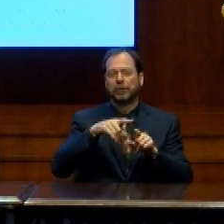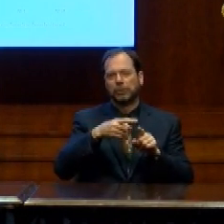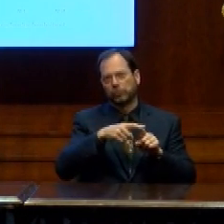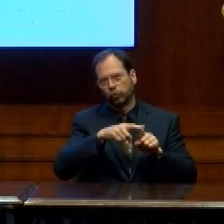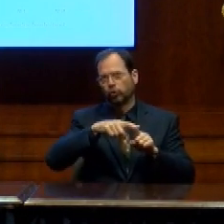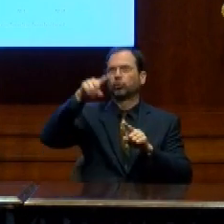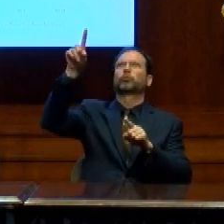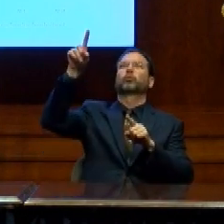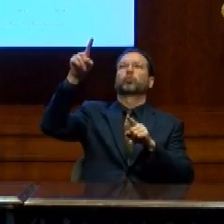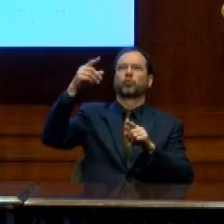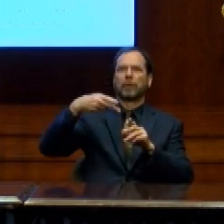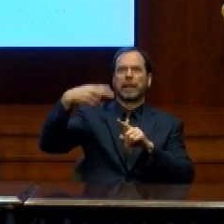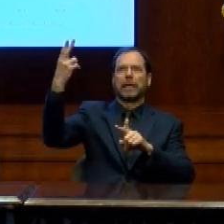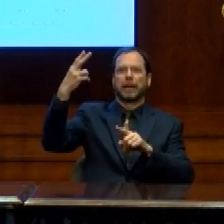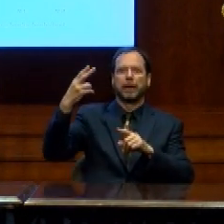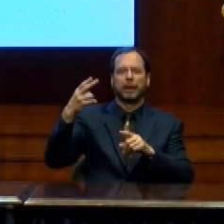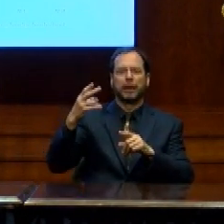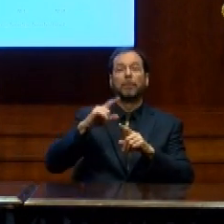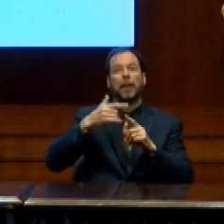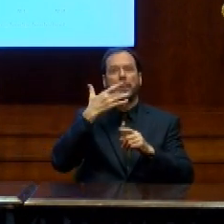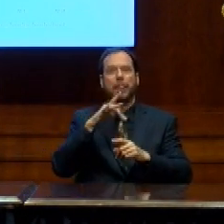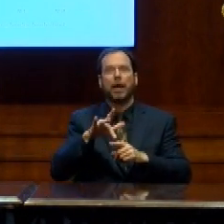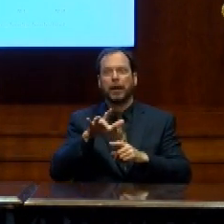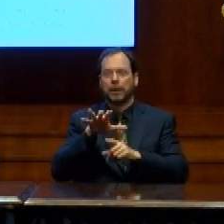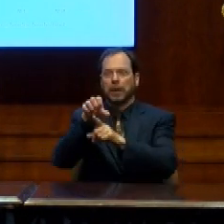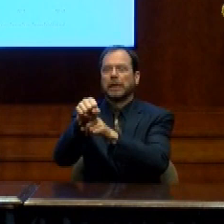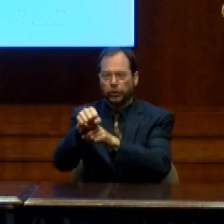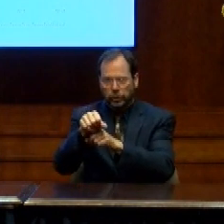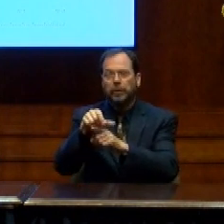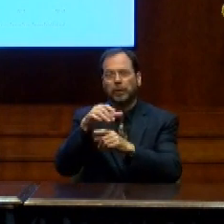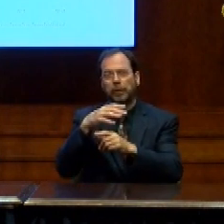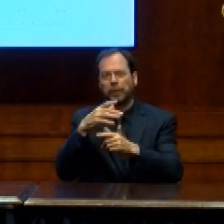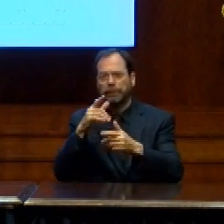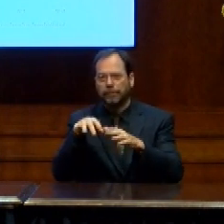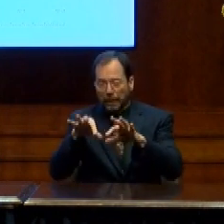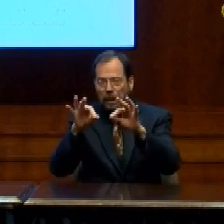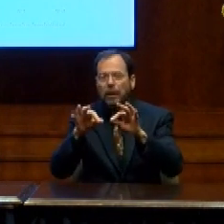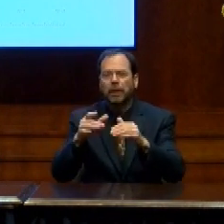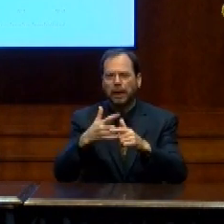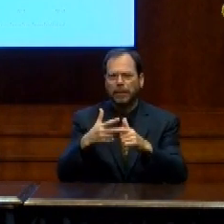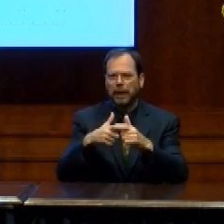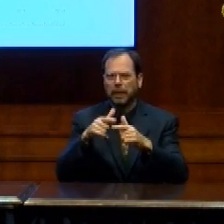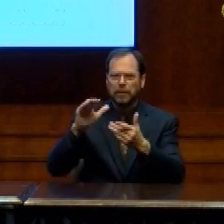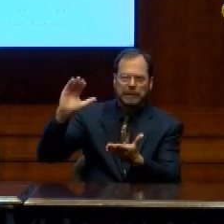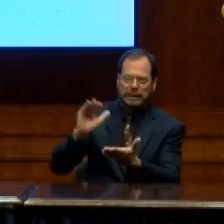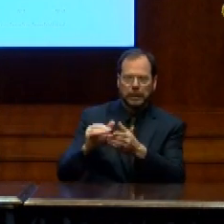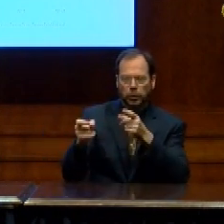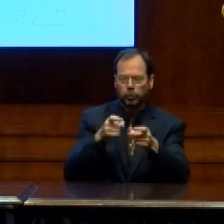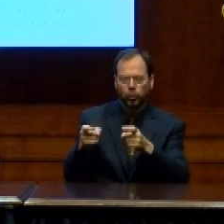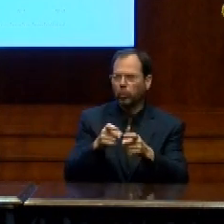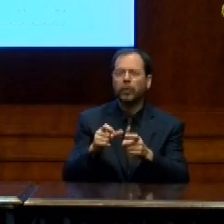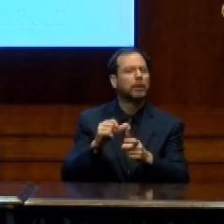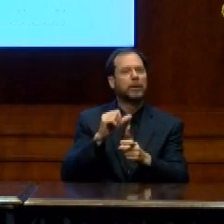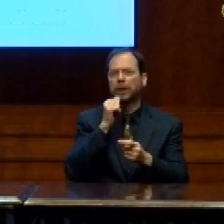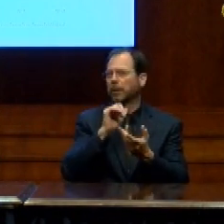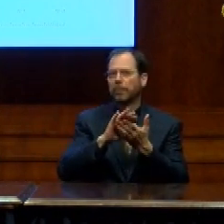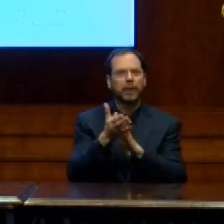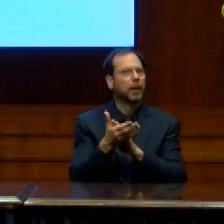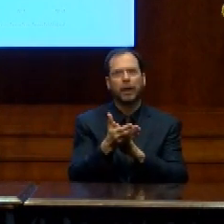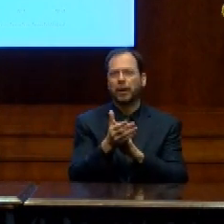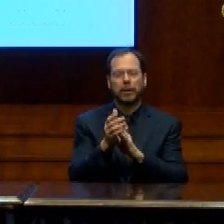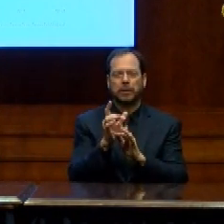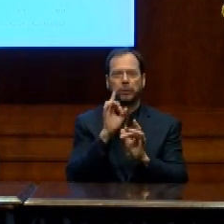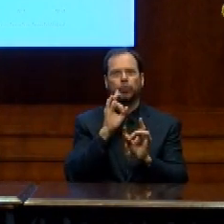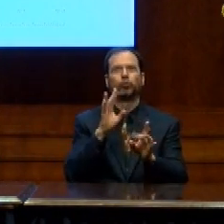steep rise early on. Fortunately, they were able to very swiftly contain that situation. It did not turn into